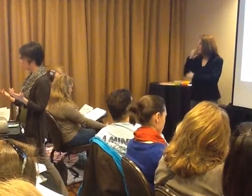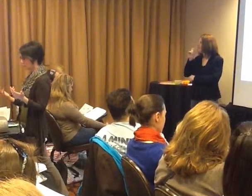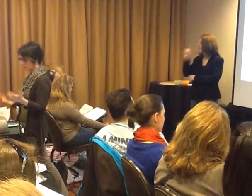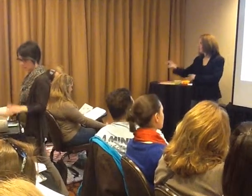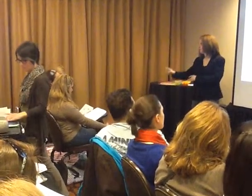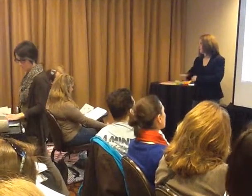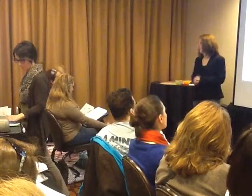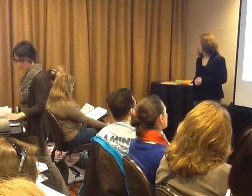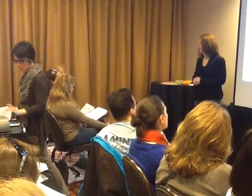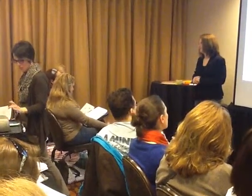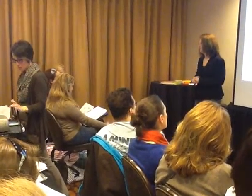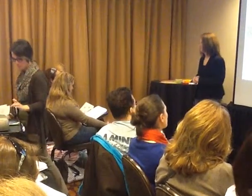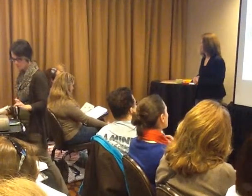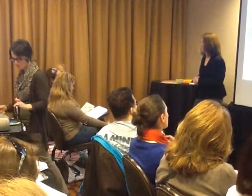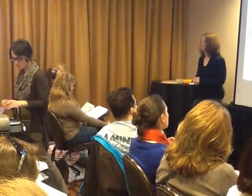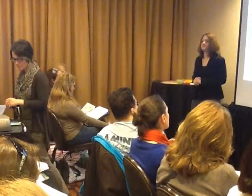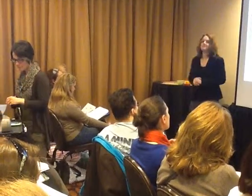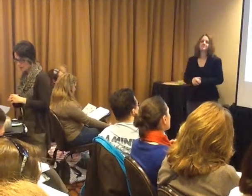to.